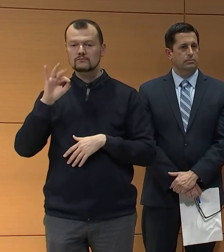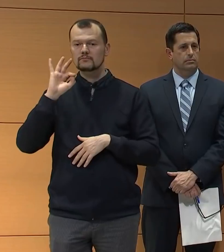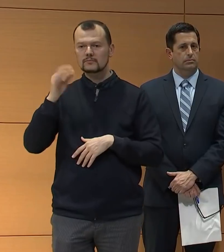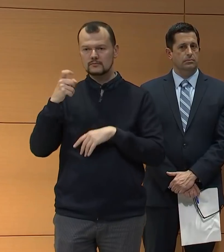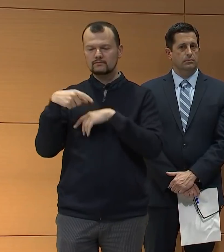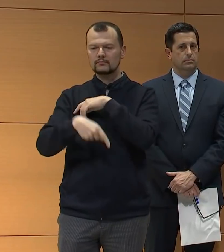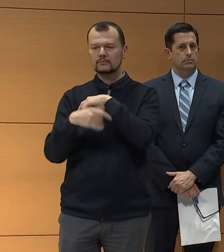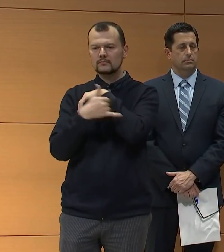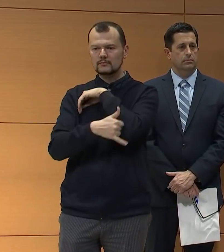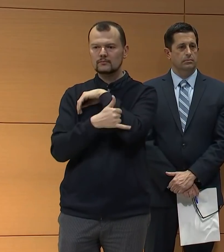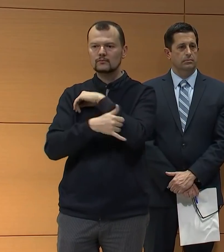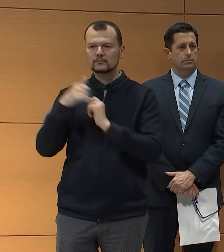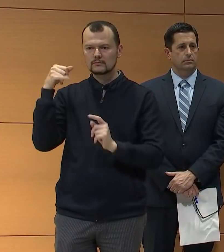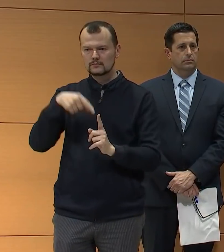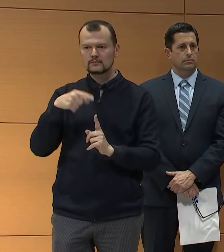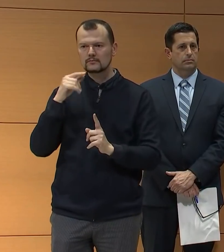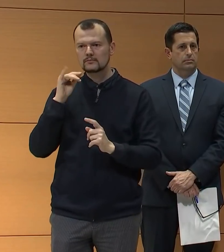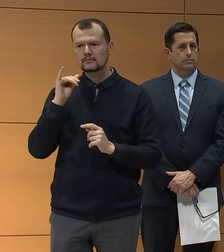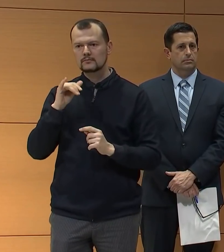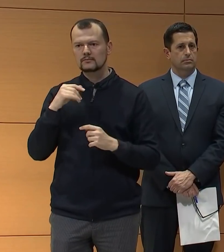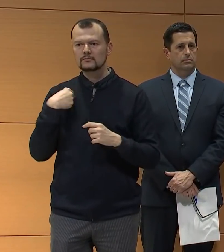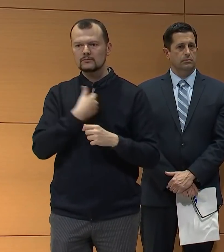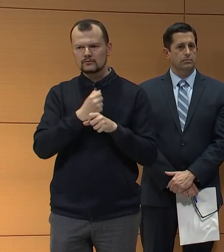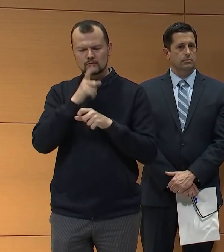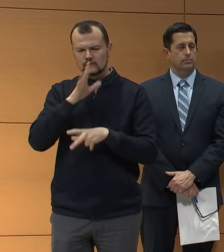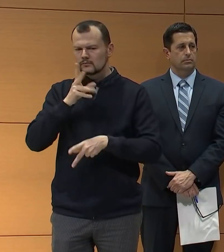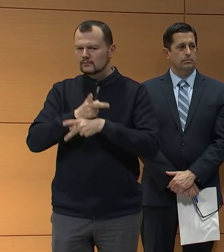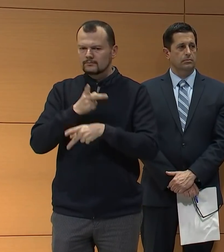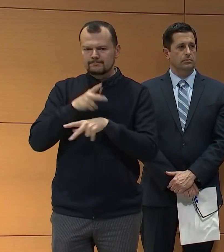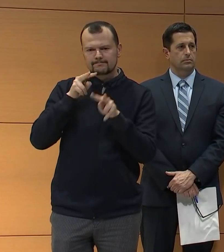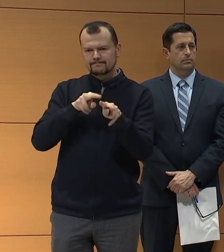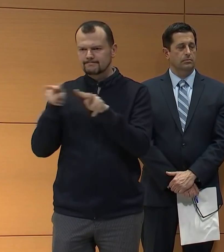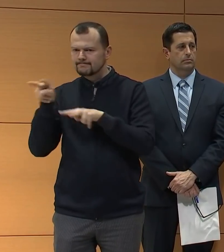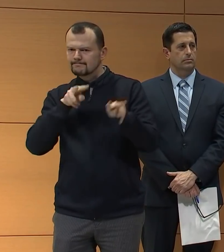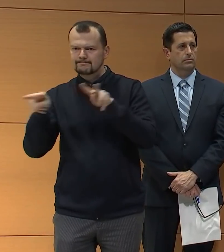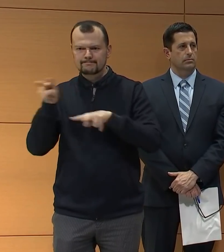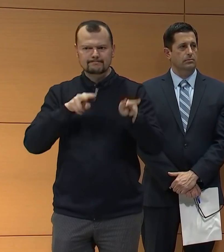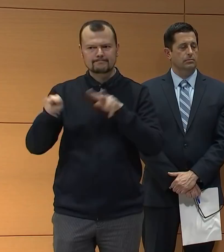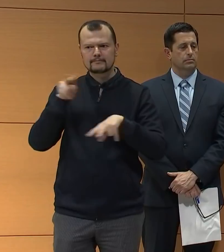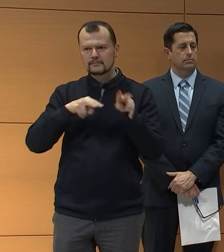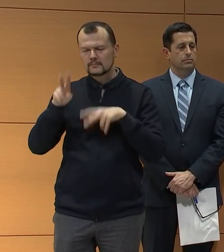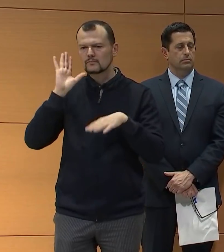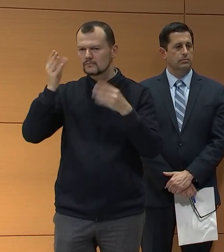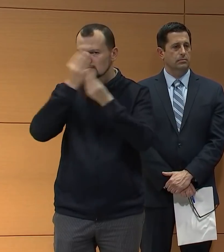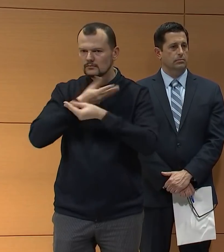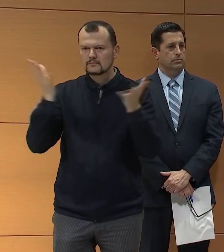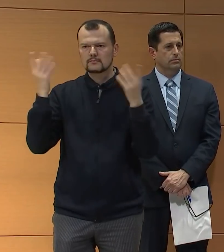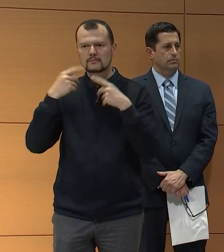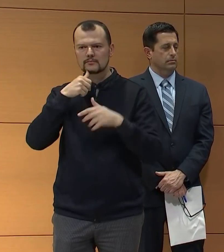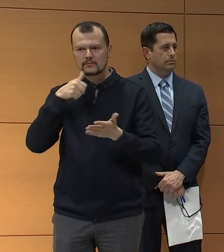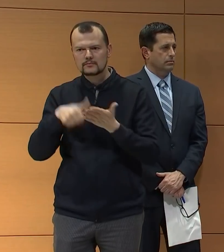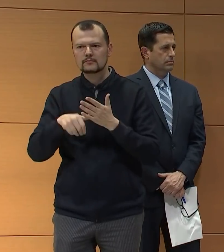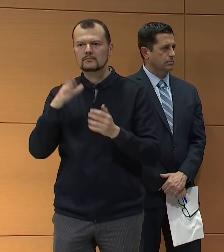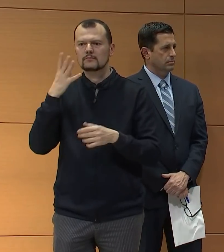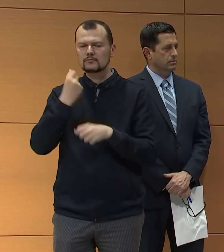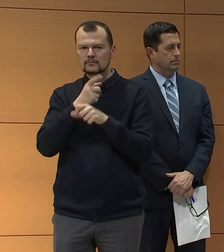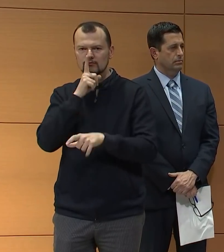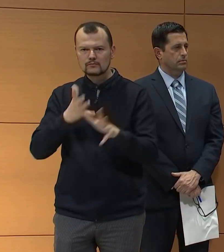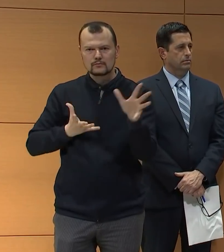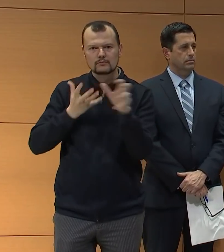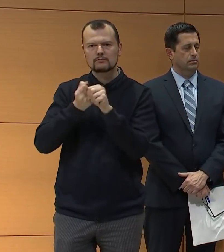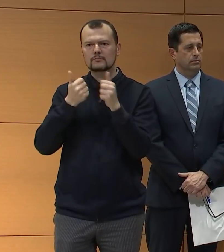our community, our families stay informed. We've sent out several letters and will continue regular updates, including at our